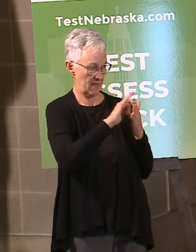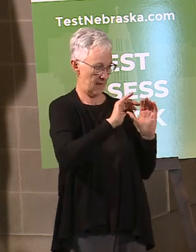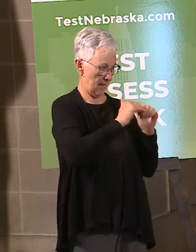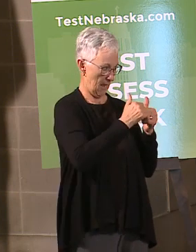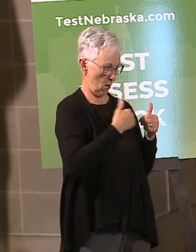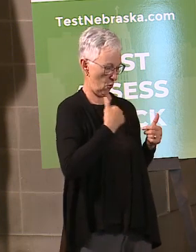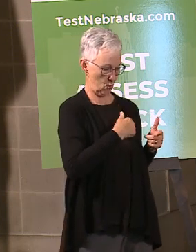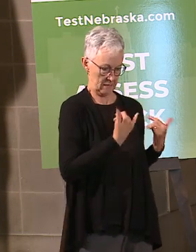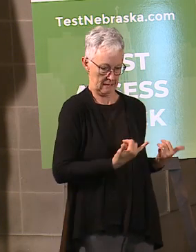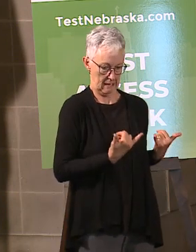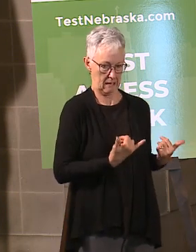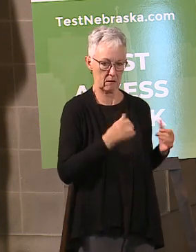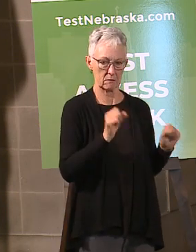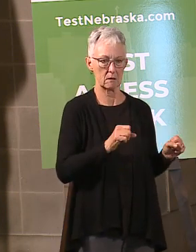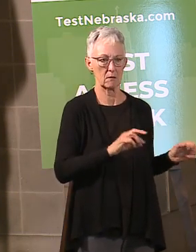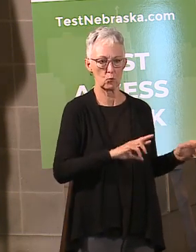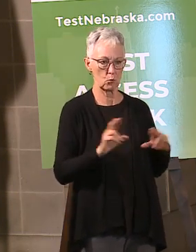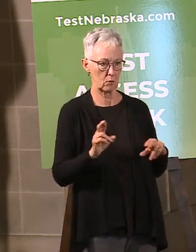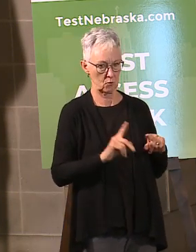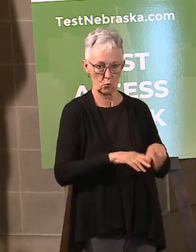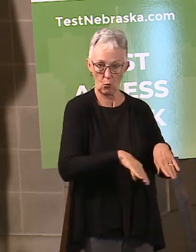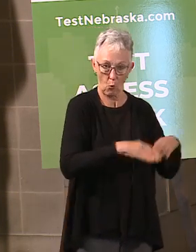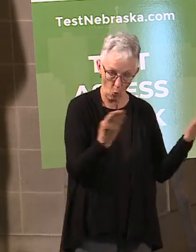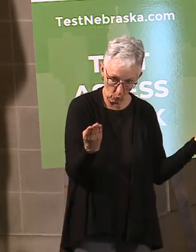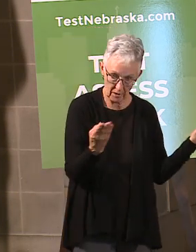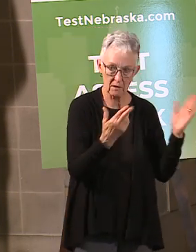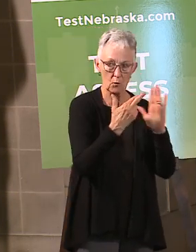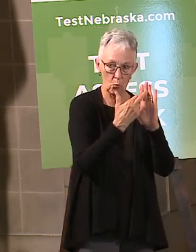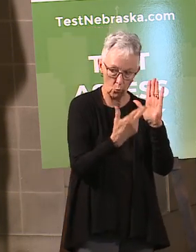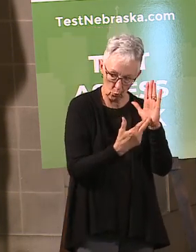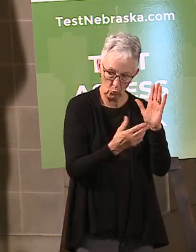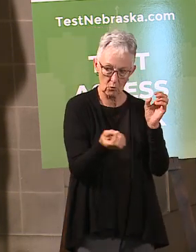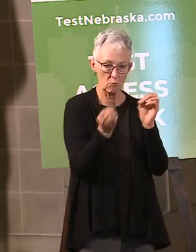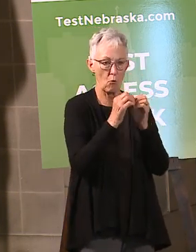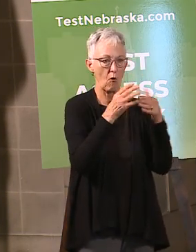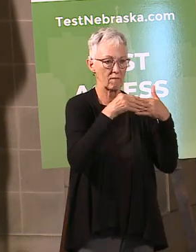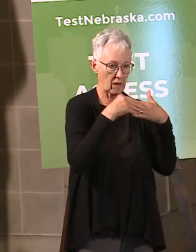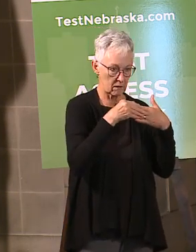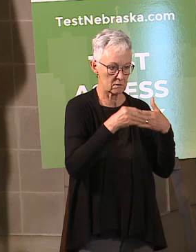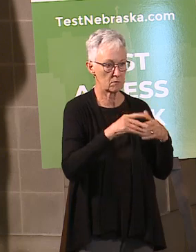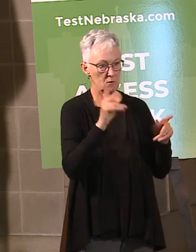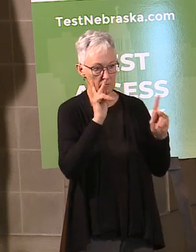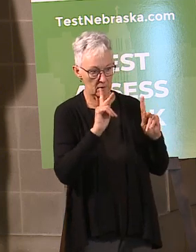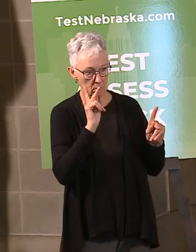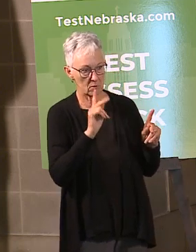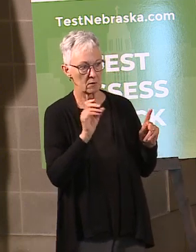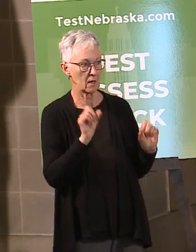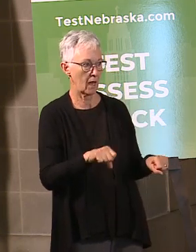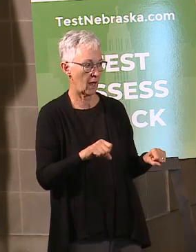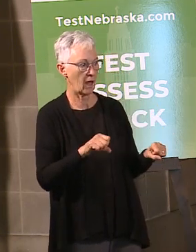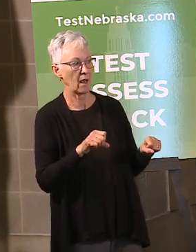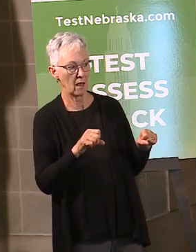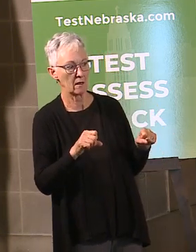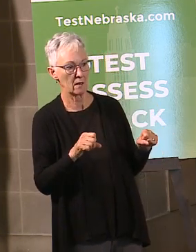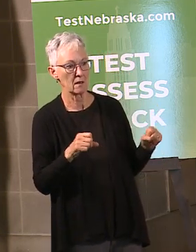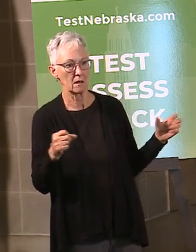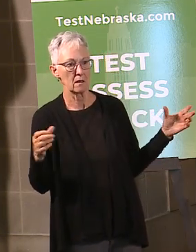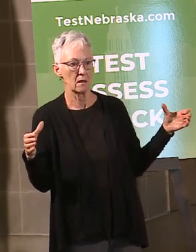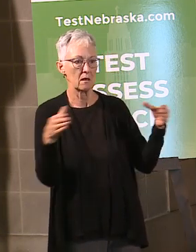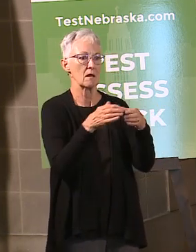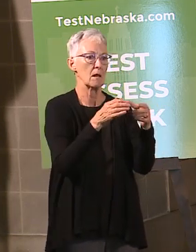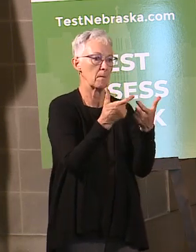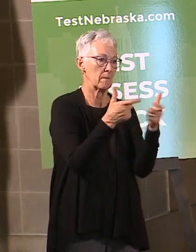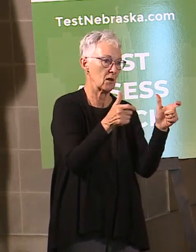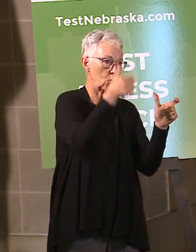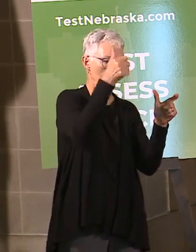to follow these guidelines and these rules and these DHMs and all the restrictions we put in place, and I know that people are tired of it, but by continuing to follow those, that's how we